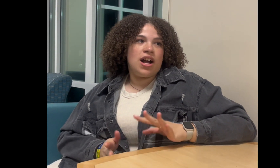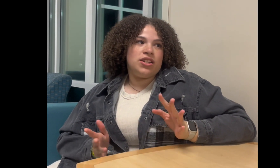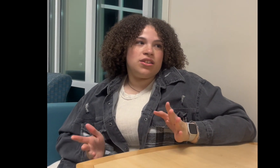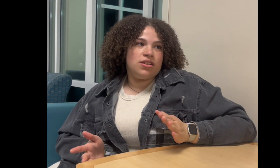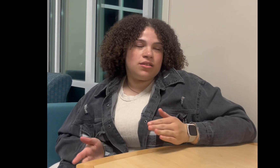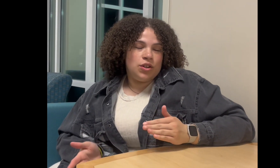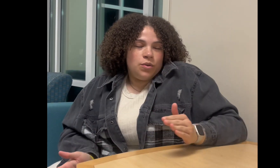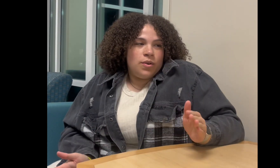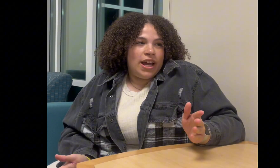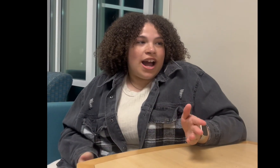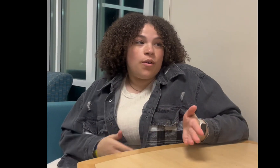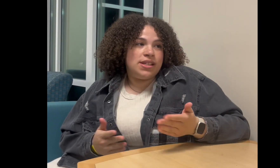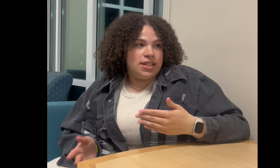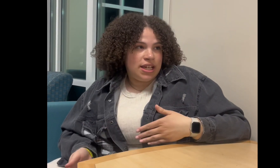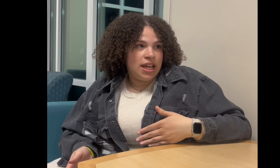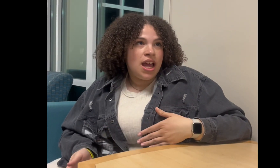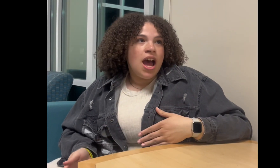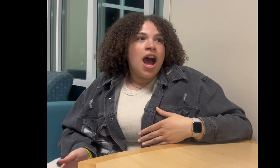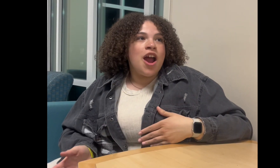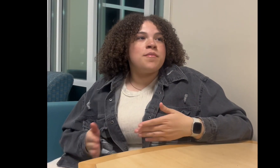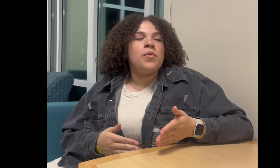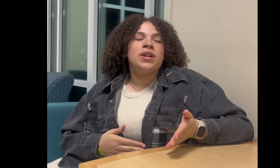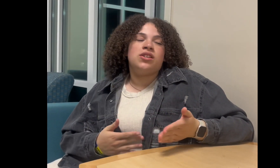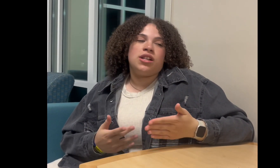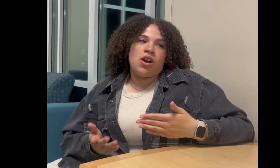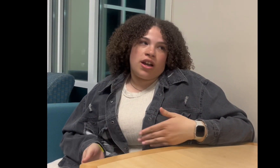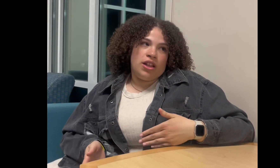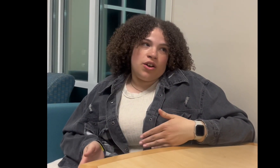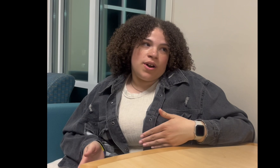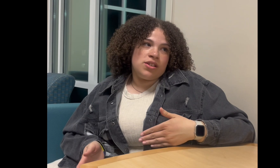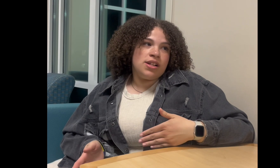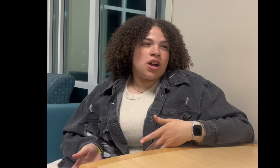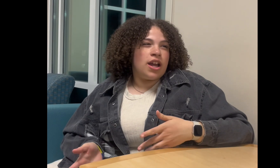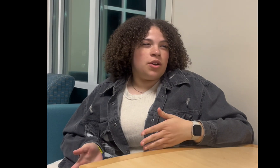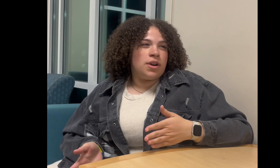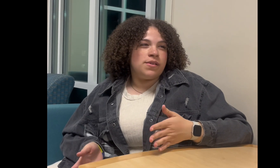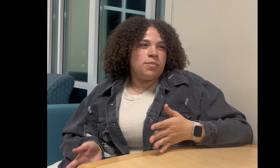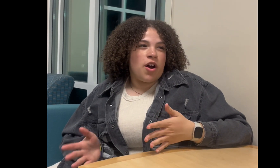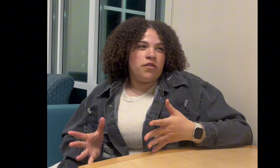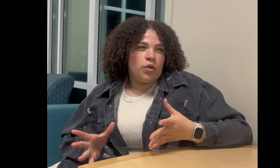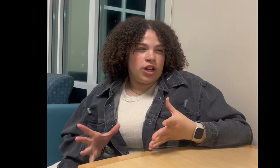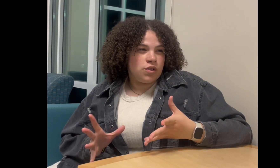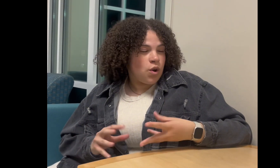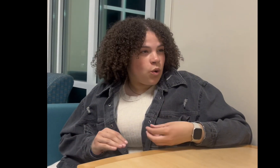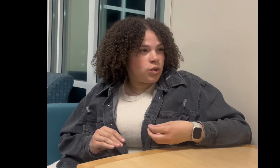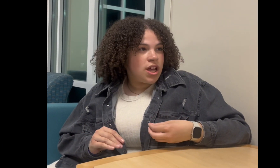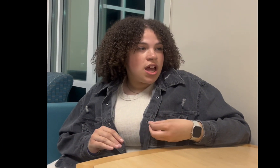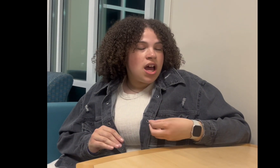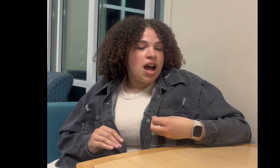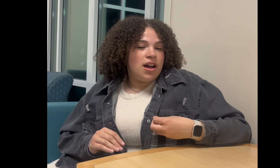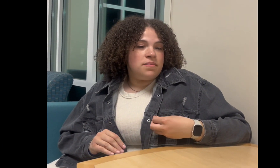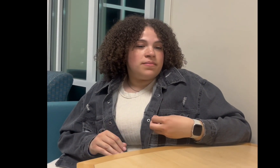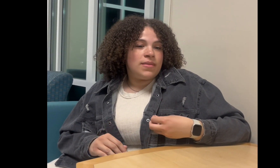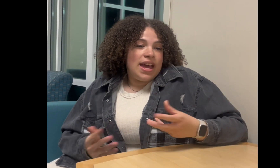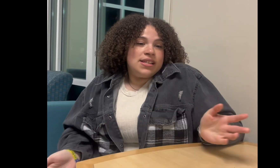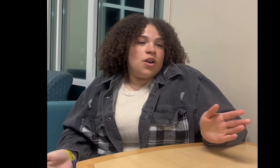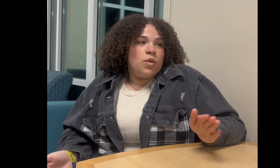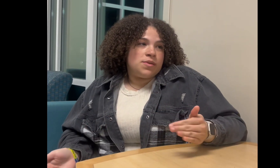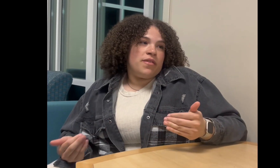just knew, like, I always did it. I remember when I started talking, though. I started talking when I was about 4 years old. ASL was my first